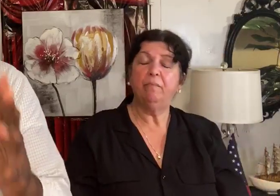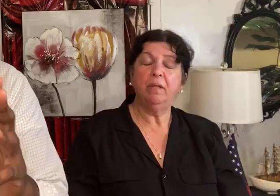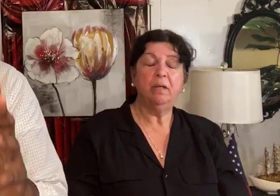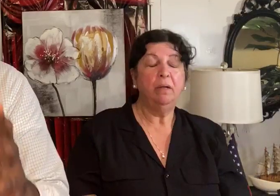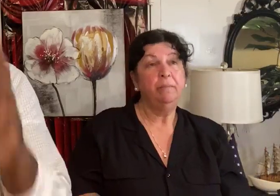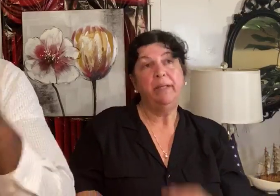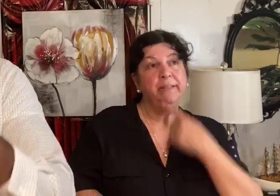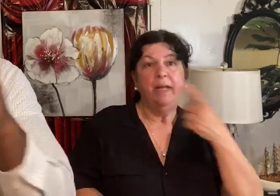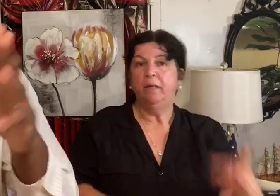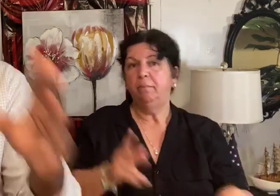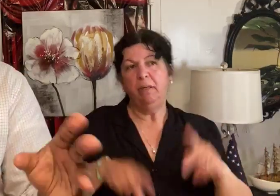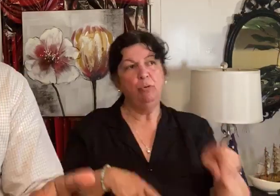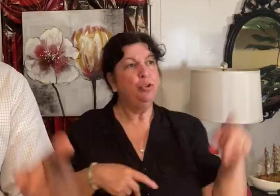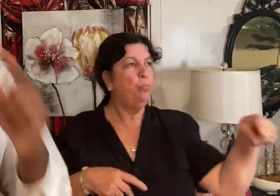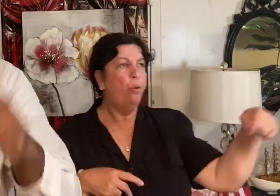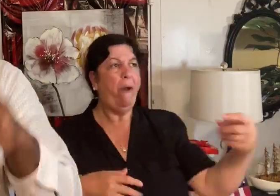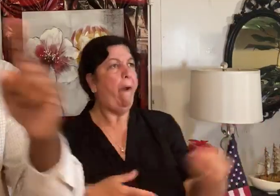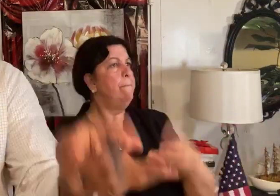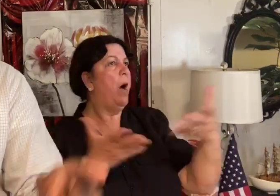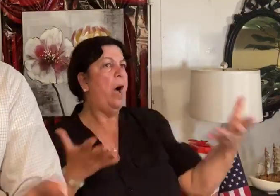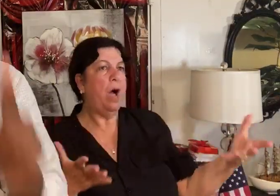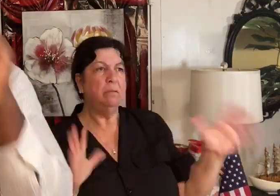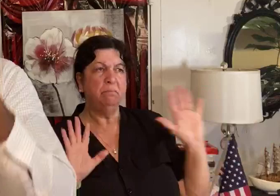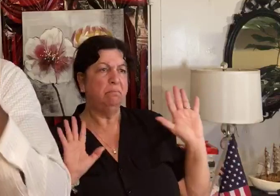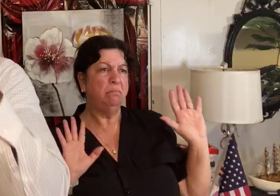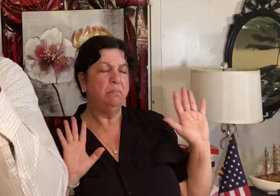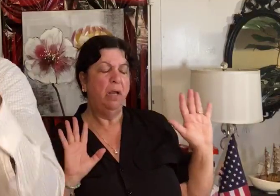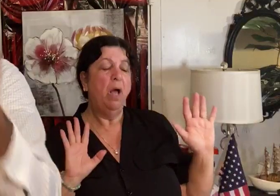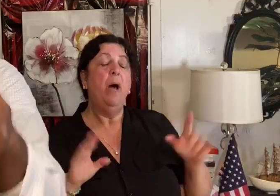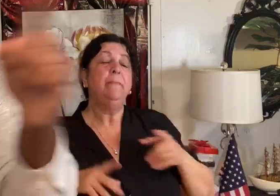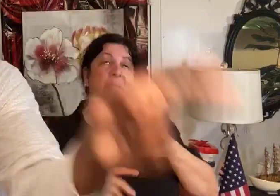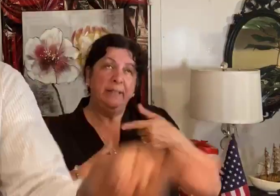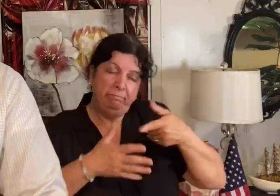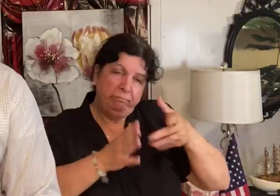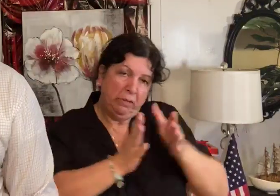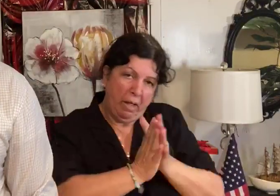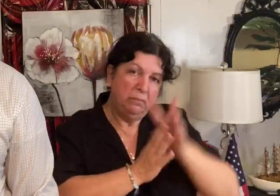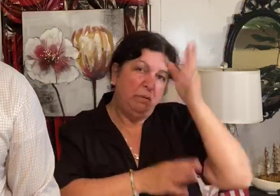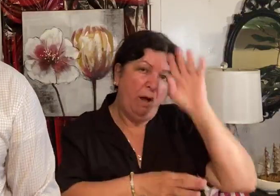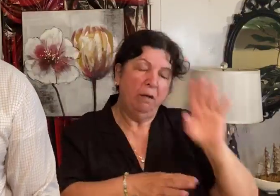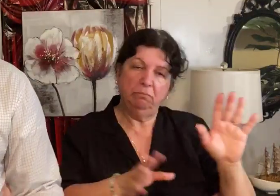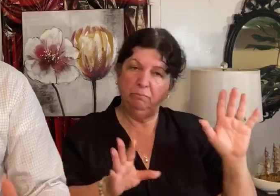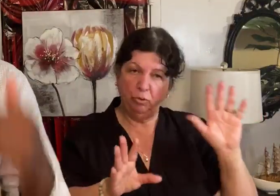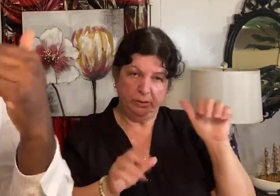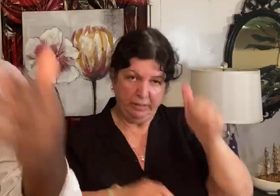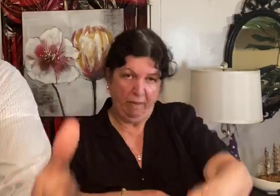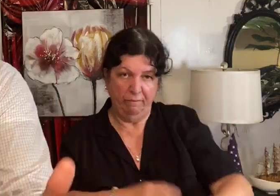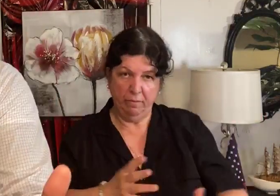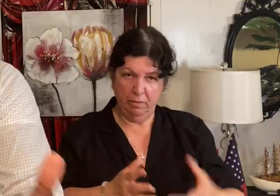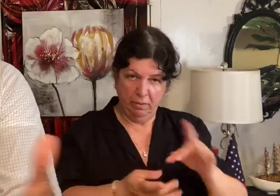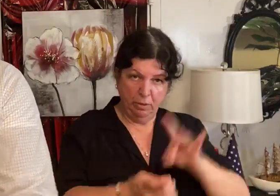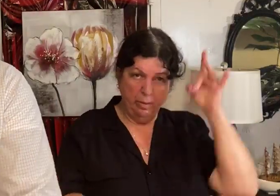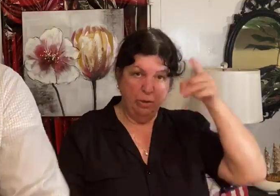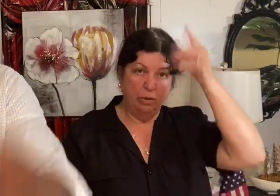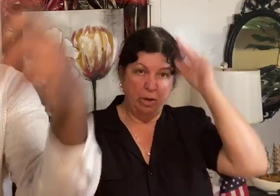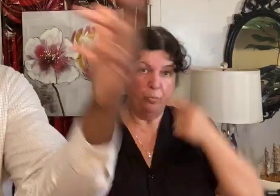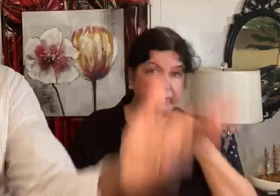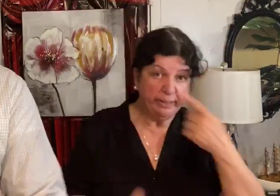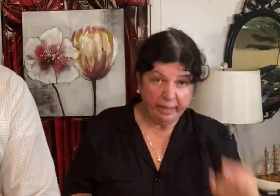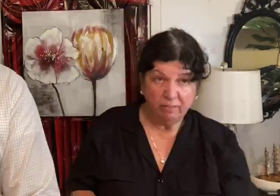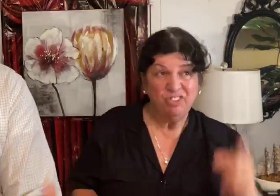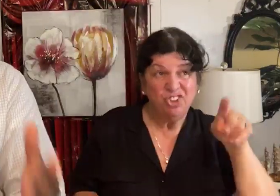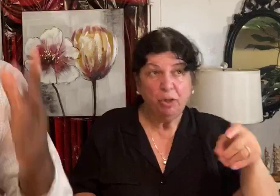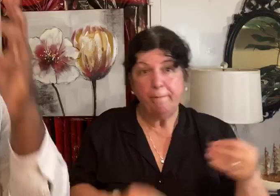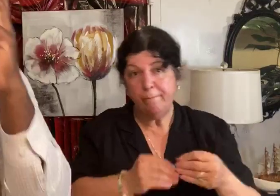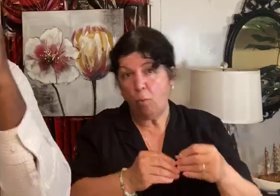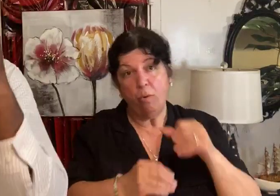I'm not telling people what they're supposed to give outside of the tithe. I'm going to let God deal with you about that, because the Spirit of God will tell you if you should